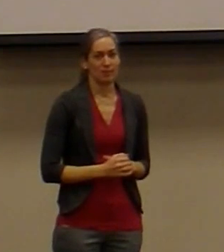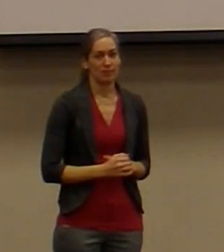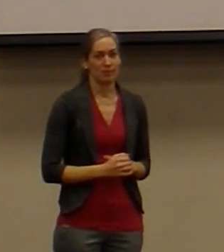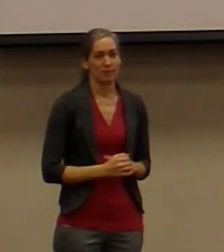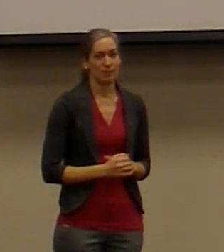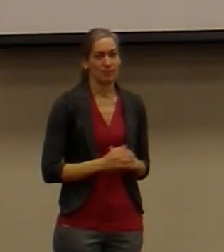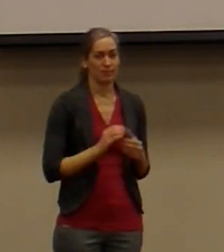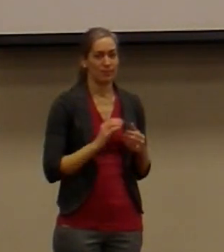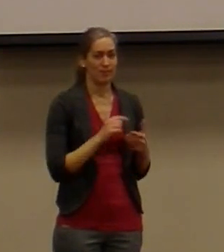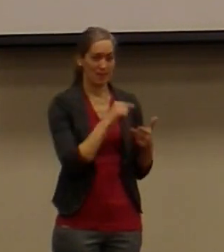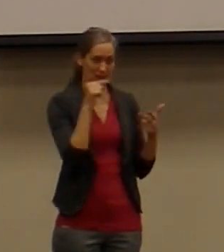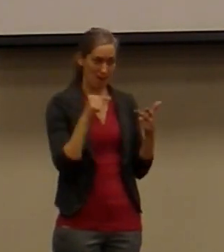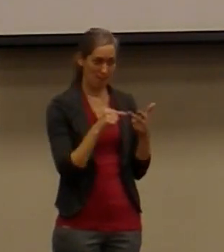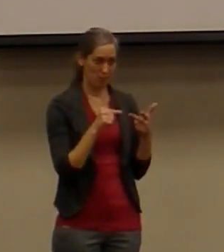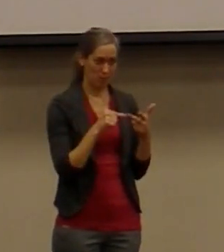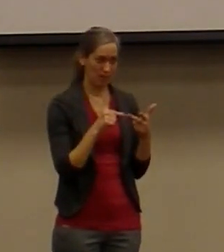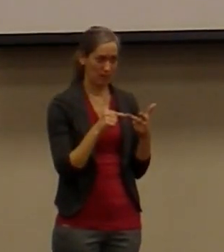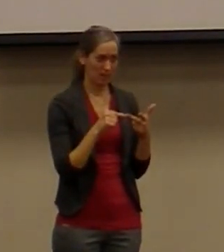Number 3,